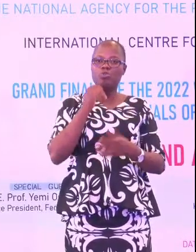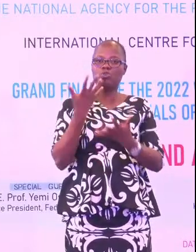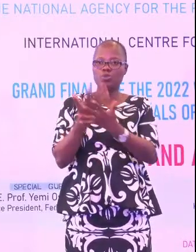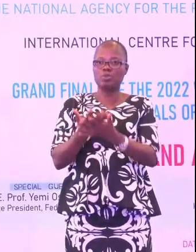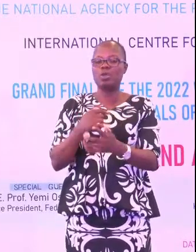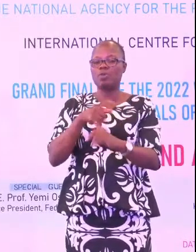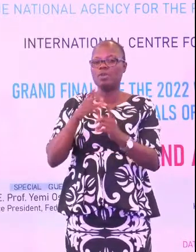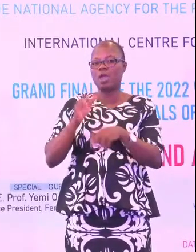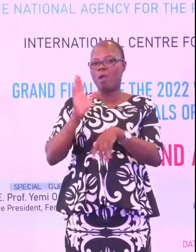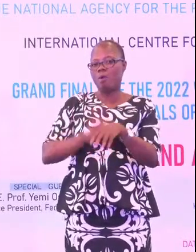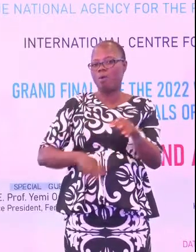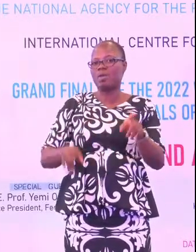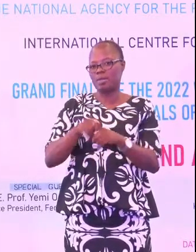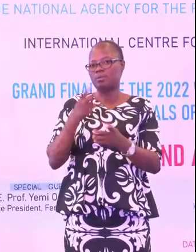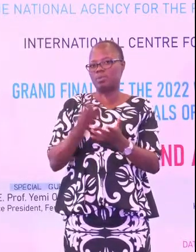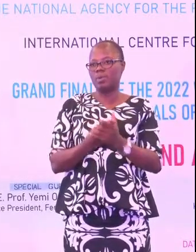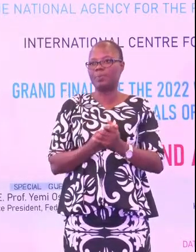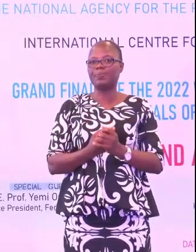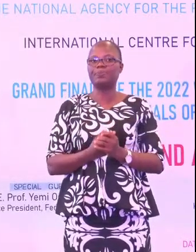with drugs as well.